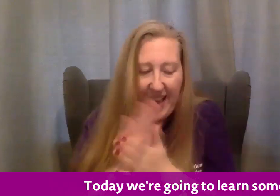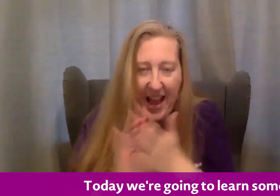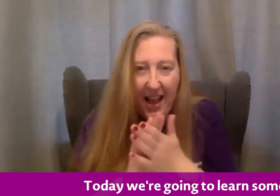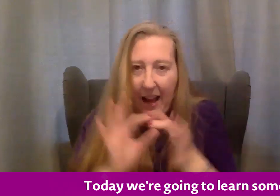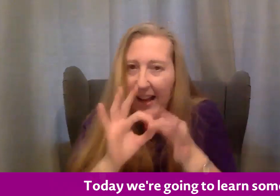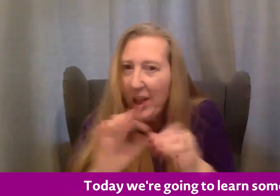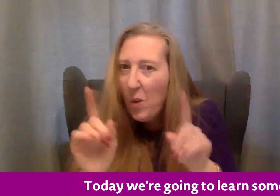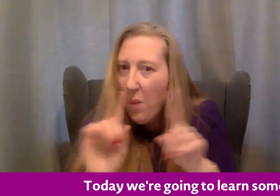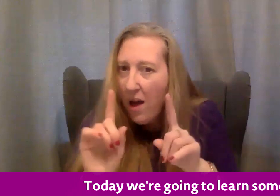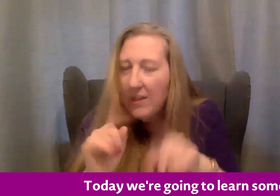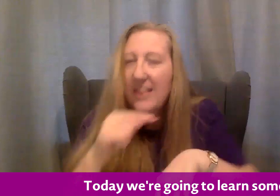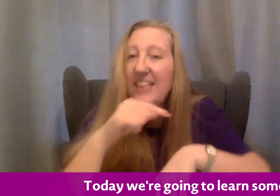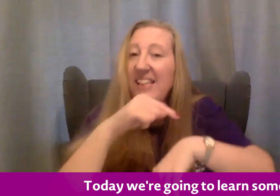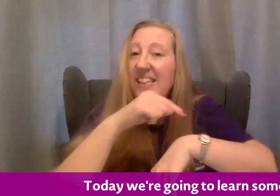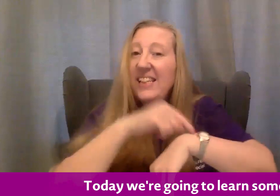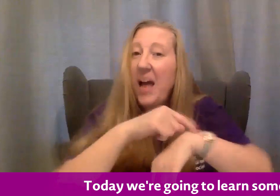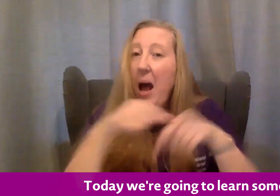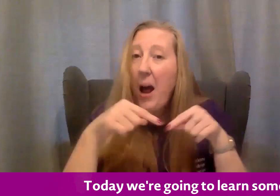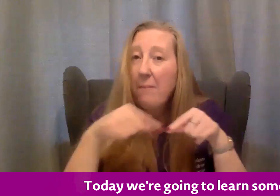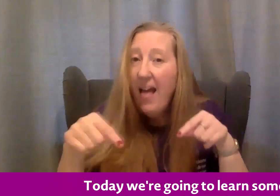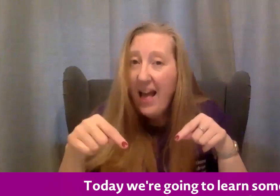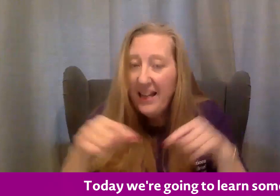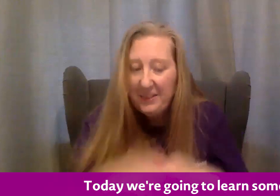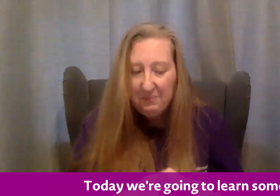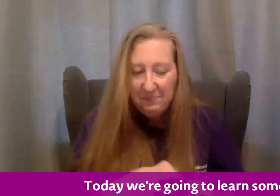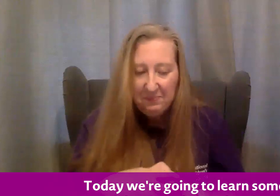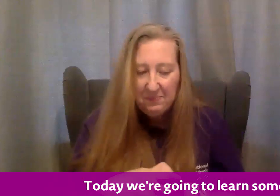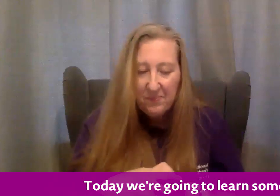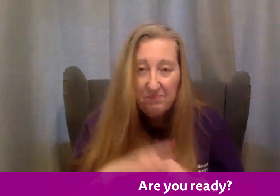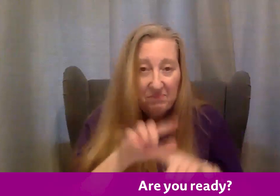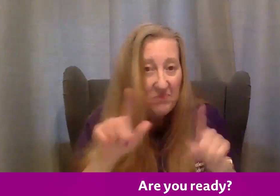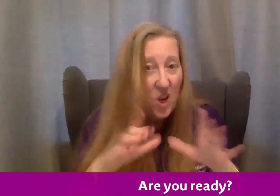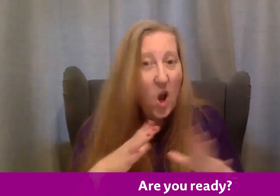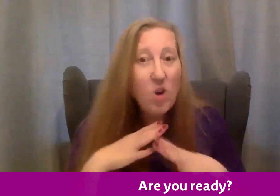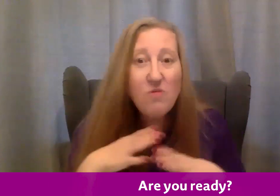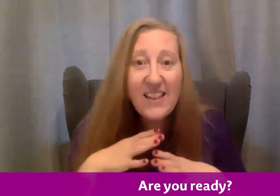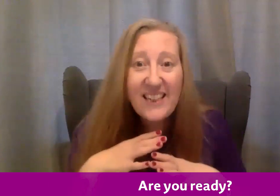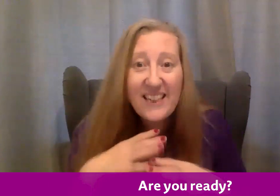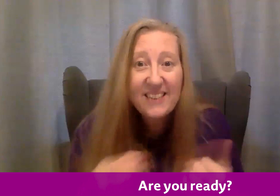signs relating to timelines are you ready